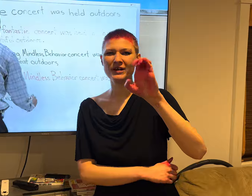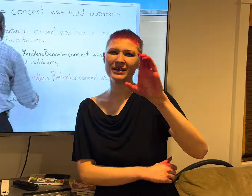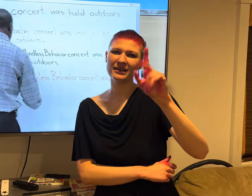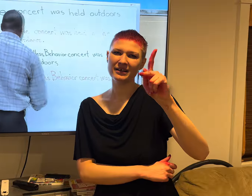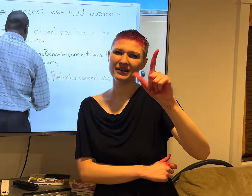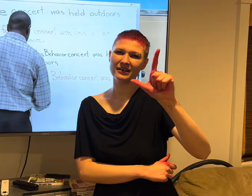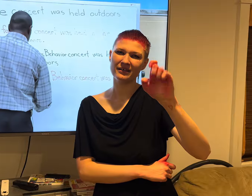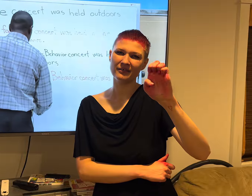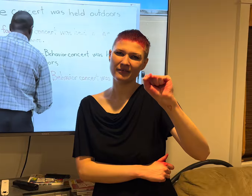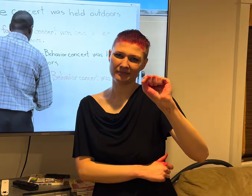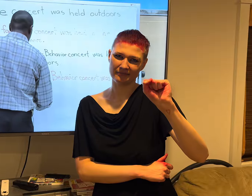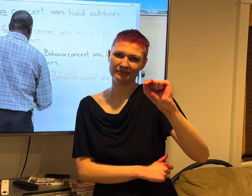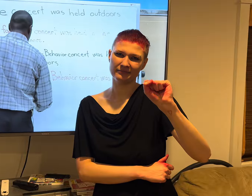The Reckless.